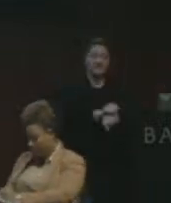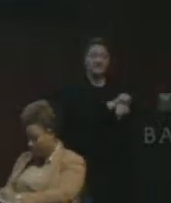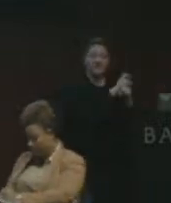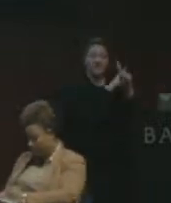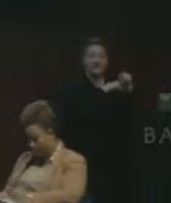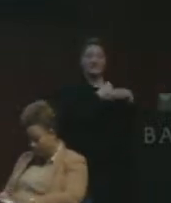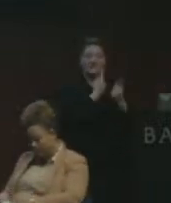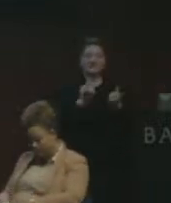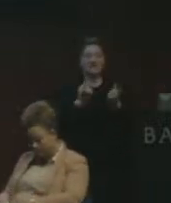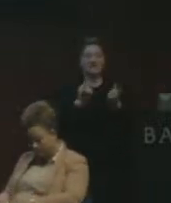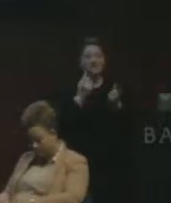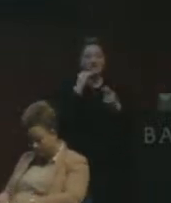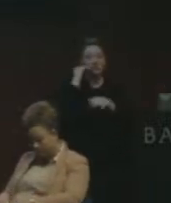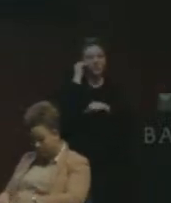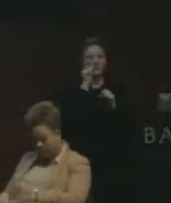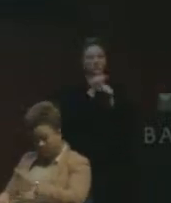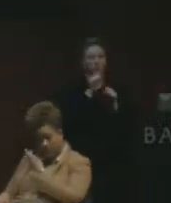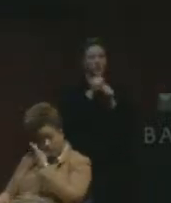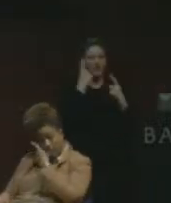domestic work had been considered.